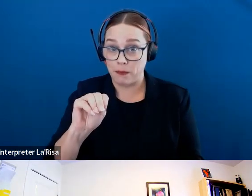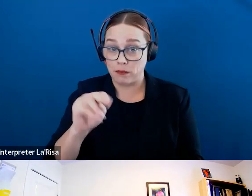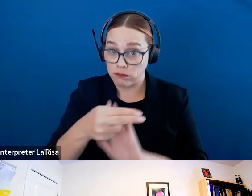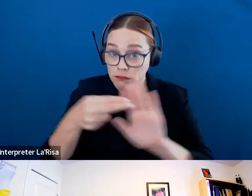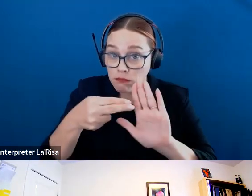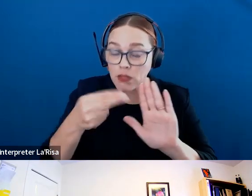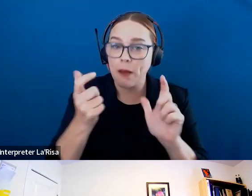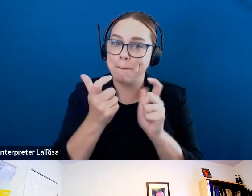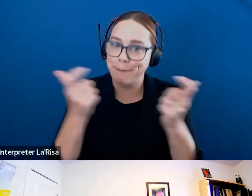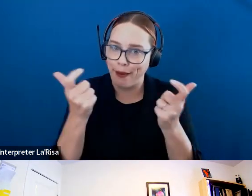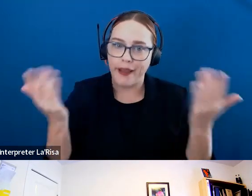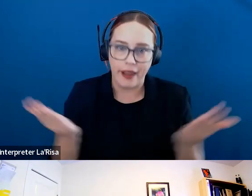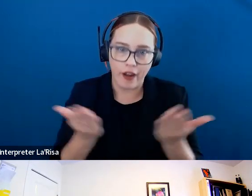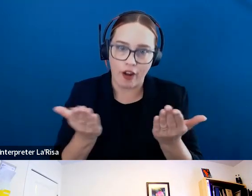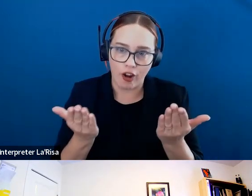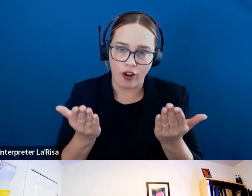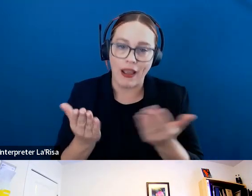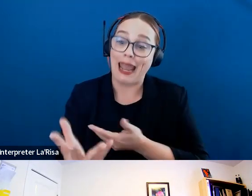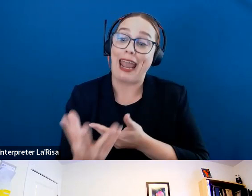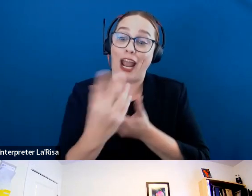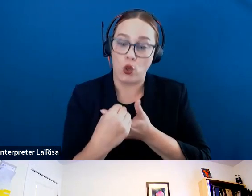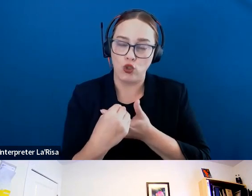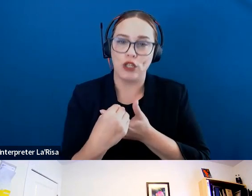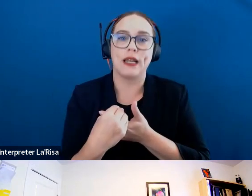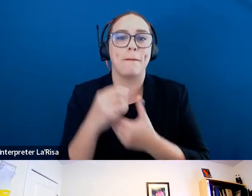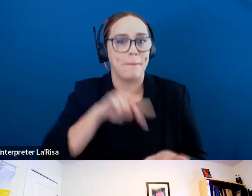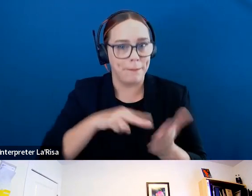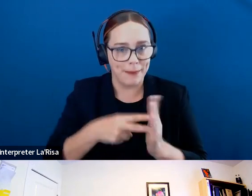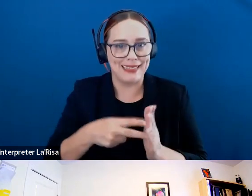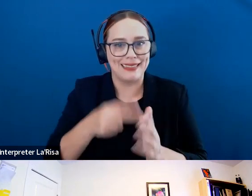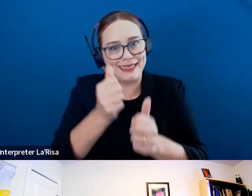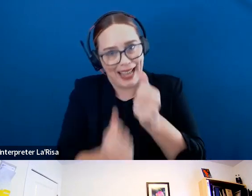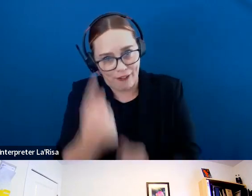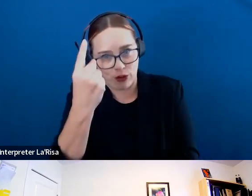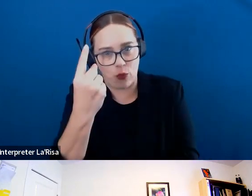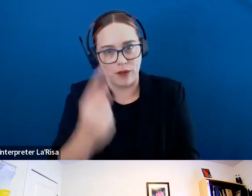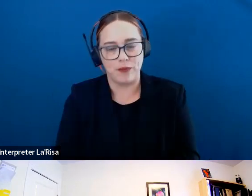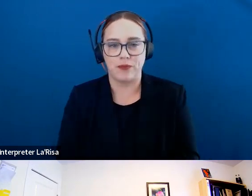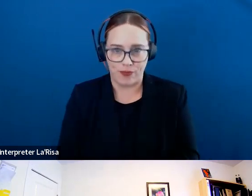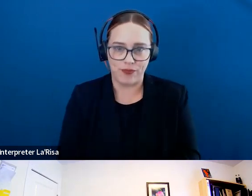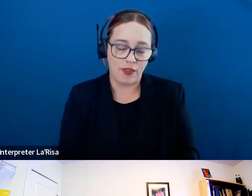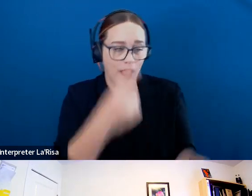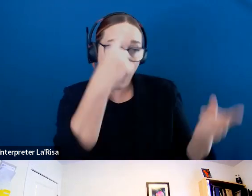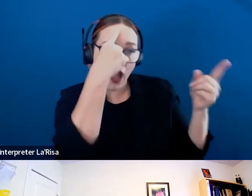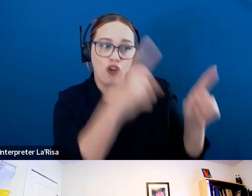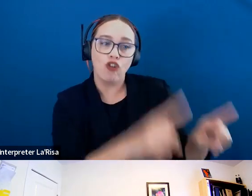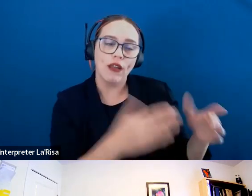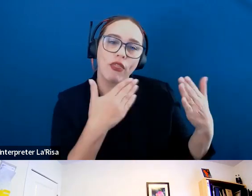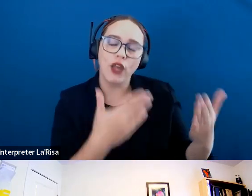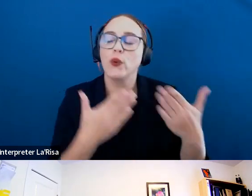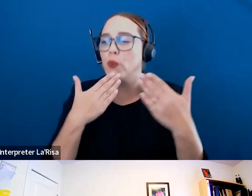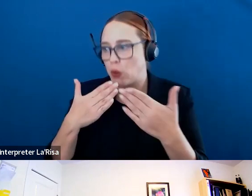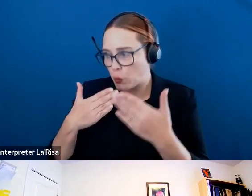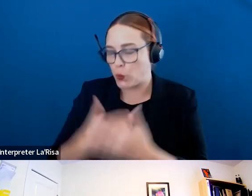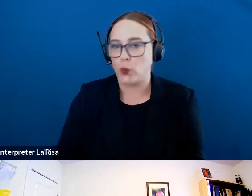inclusion includes everybody. I agree. Thank you. Go for it, Thank Melanie. you. Thank you, Amy. Thank you, Patricia.